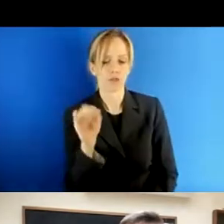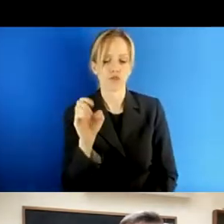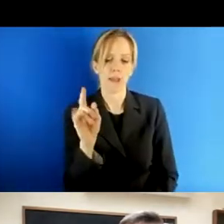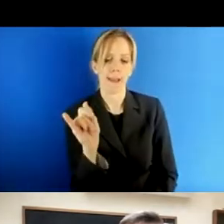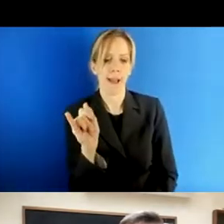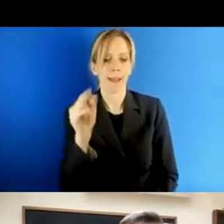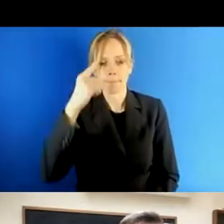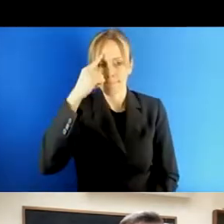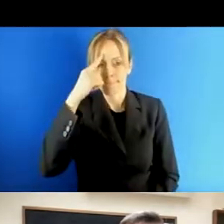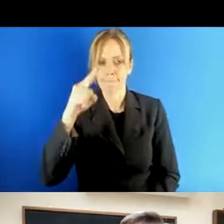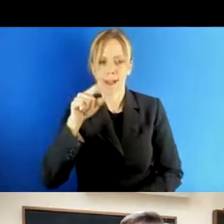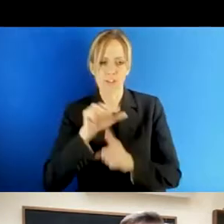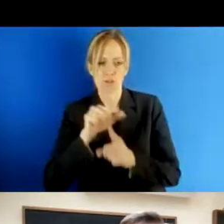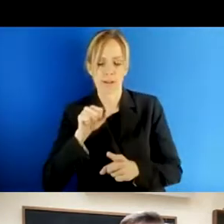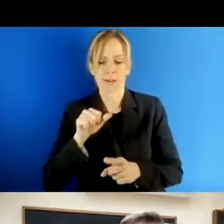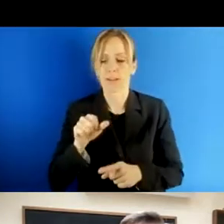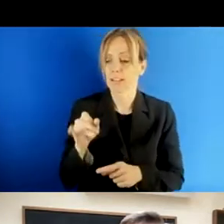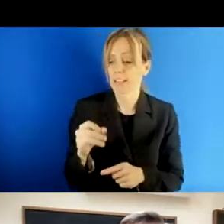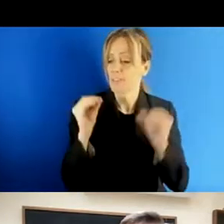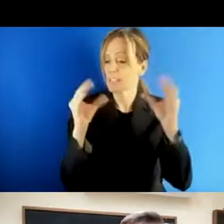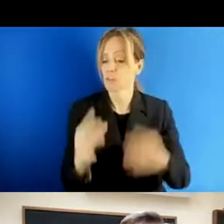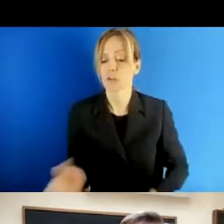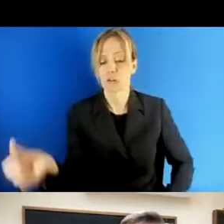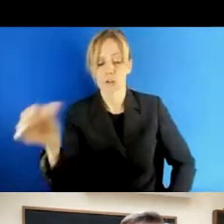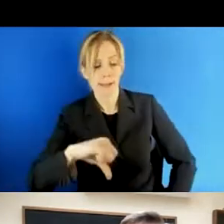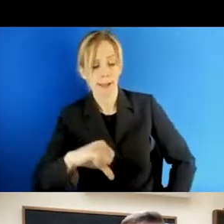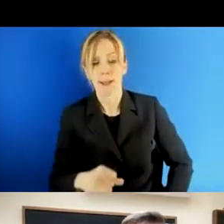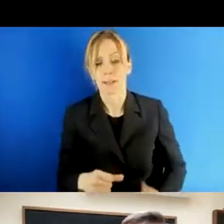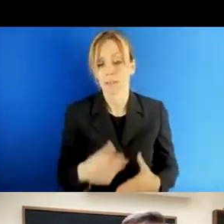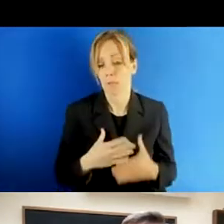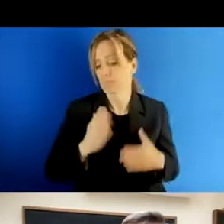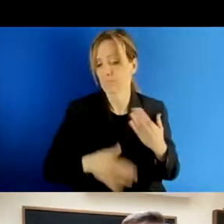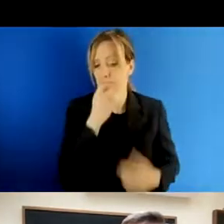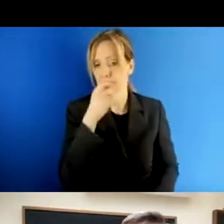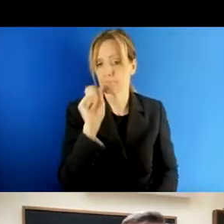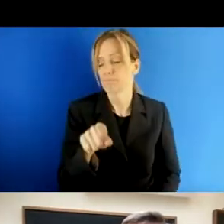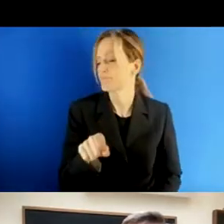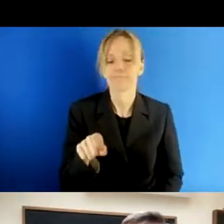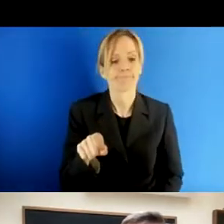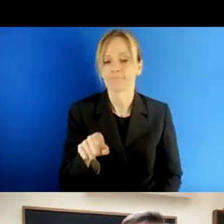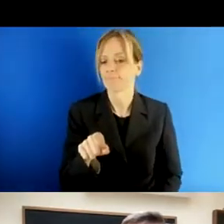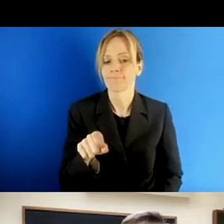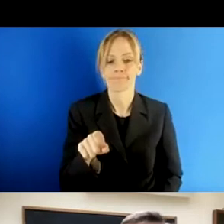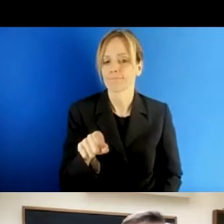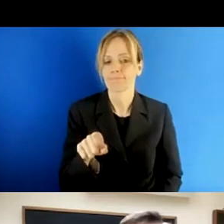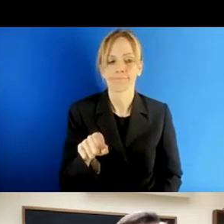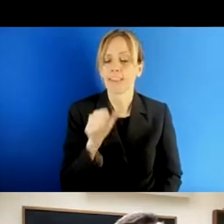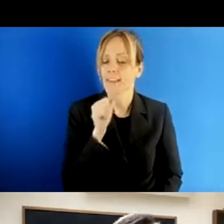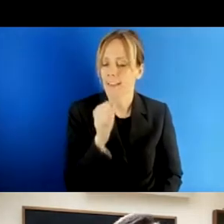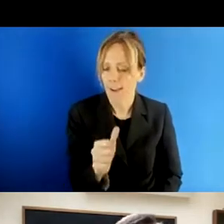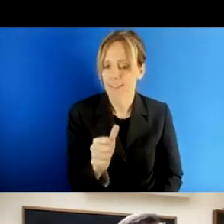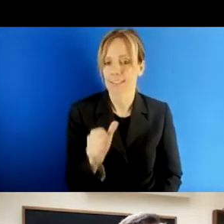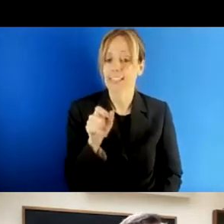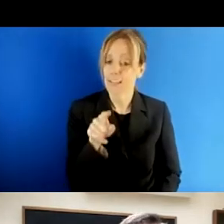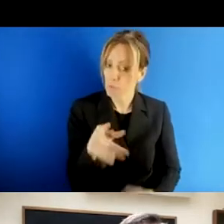an instructor denies the accommodation and that's supposed to just be it, well, in truth, that's not it. When you request an accommodation, if